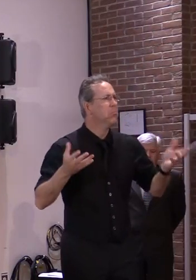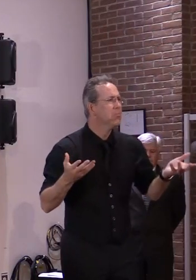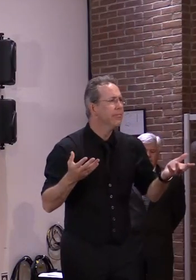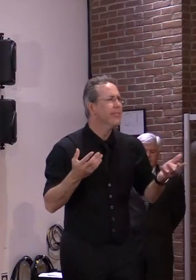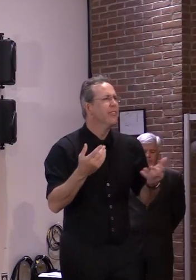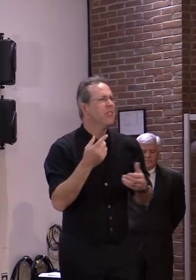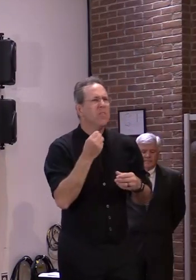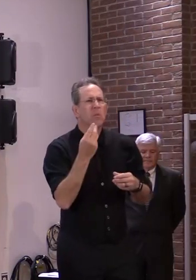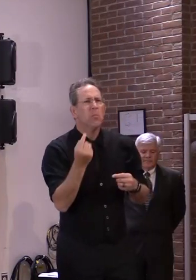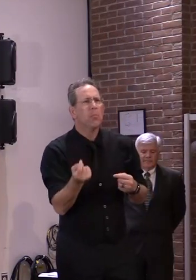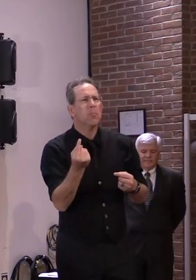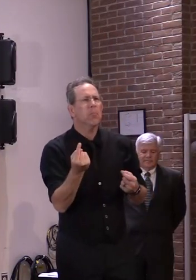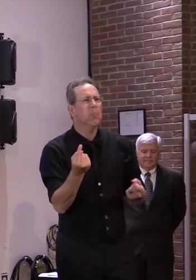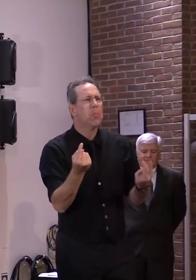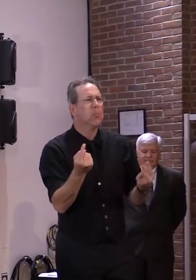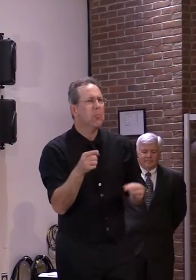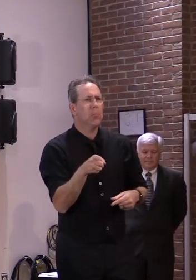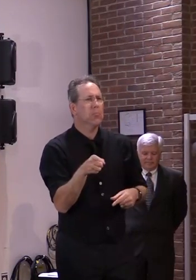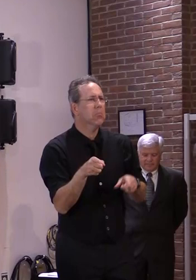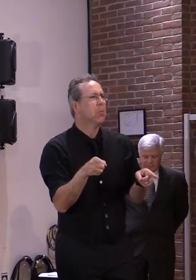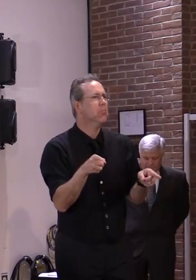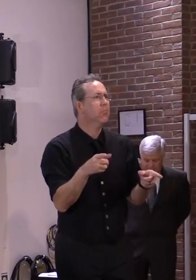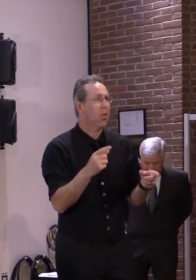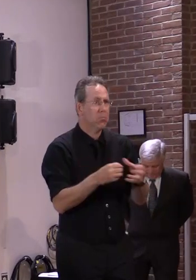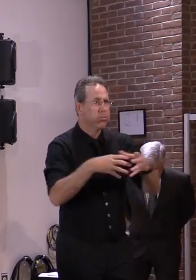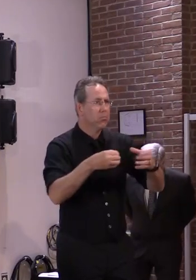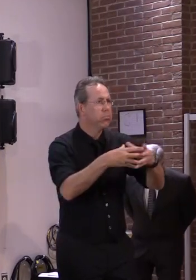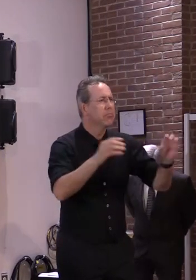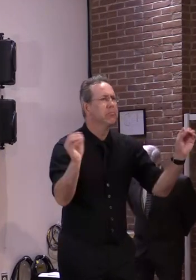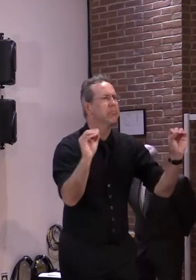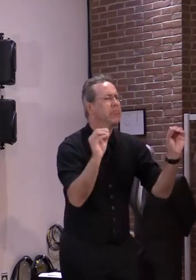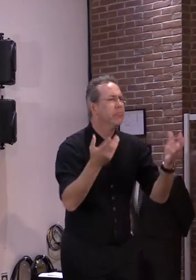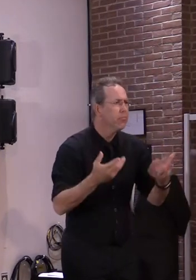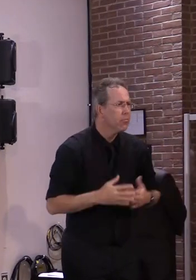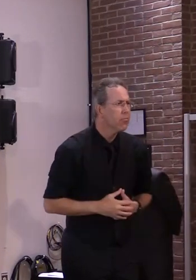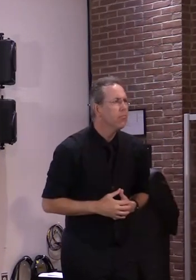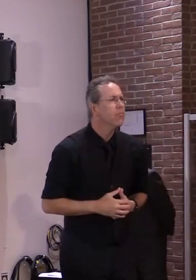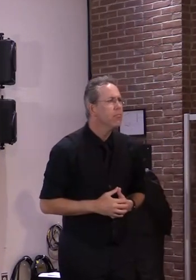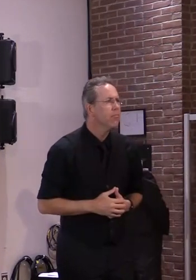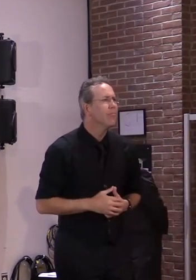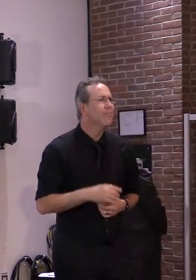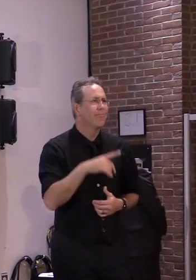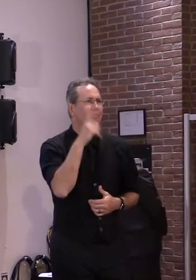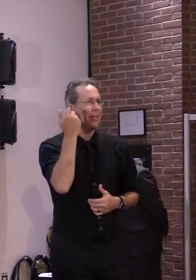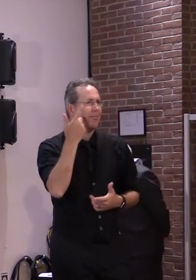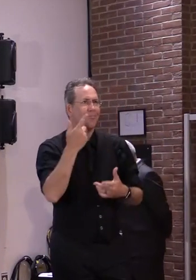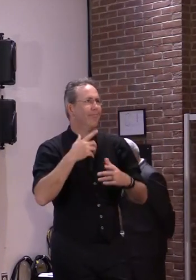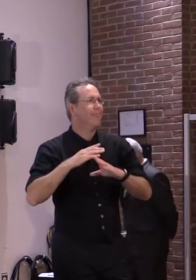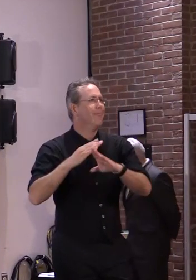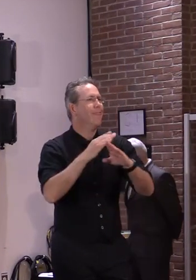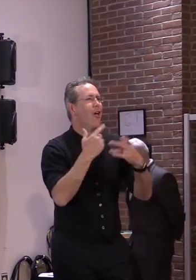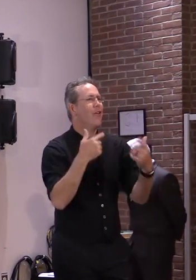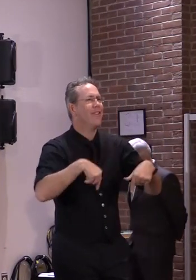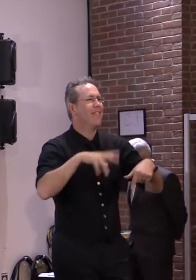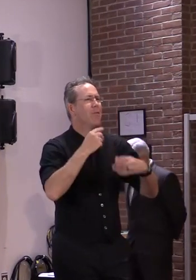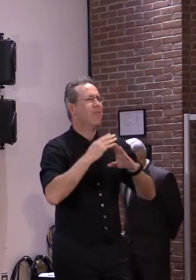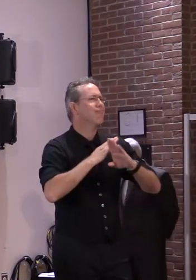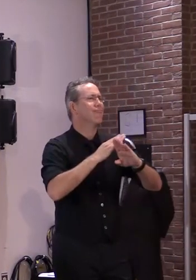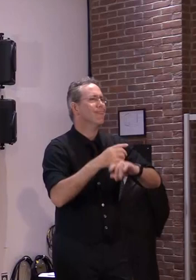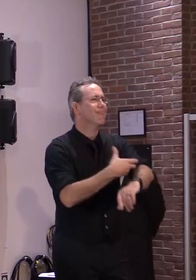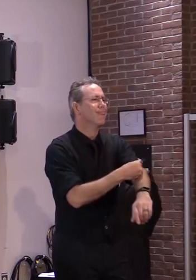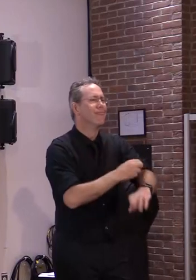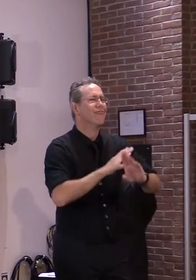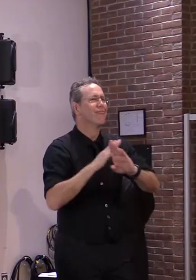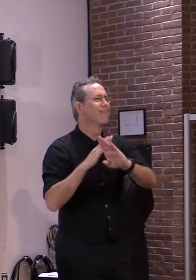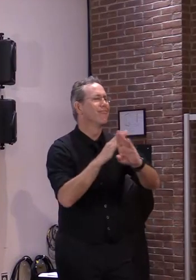being vaccinated. So keep that in mind as we talk about this. What I've begun to think about is that if